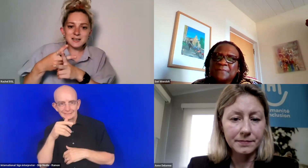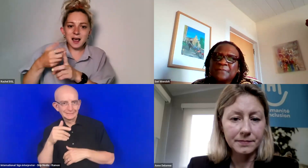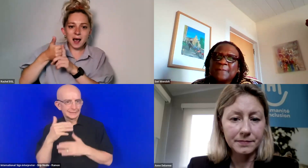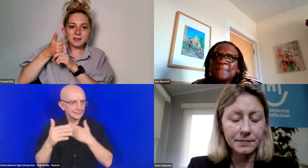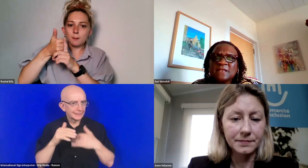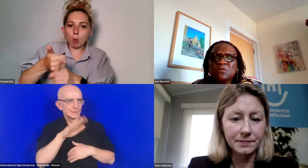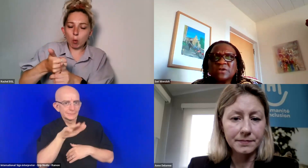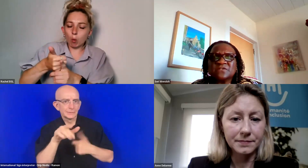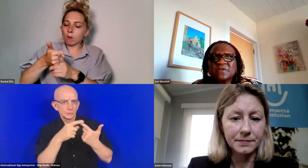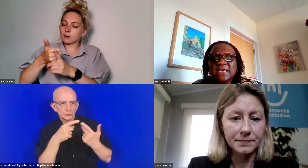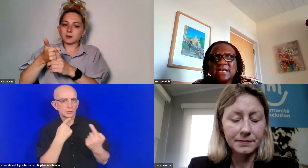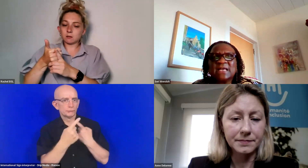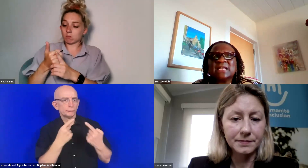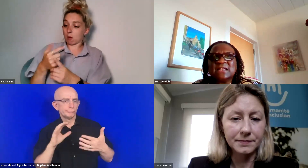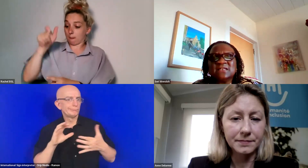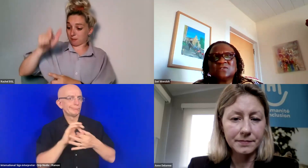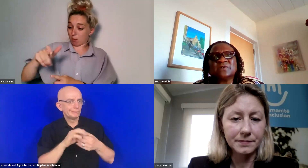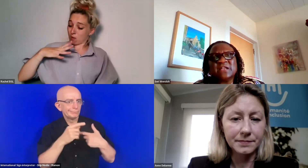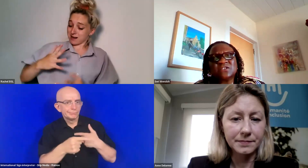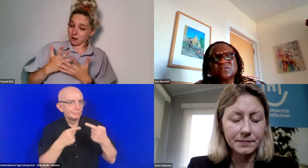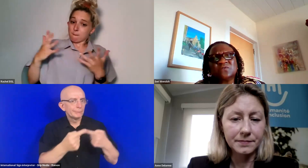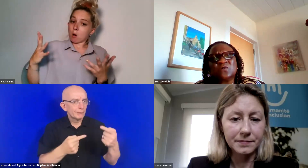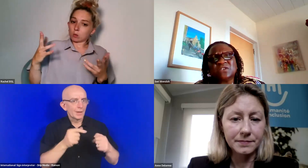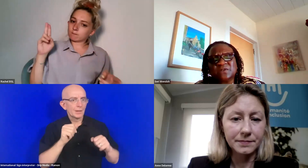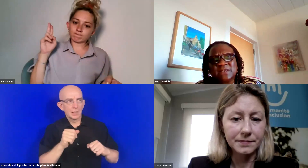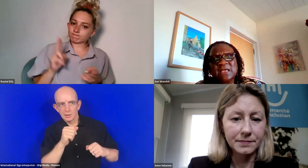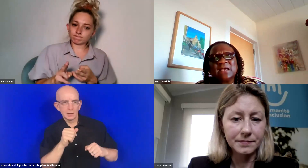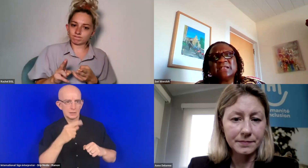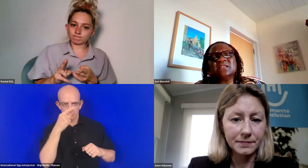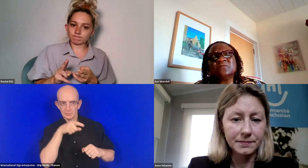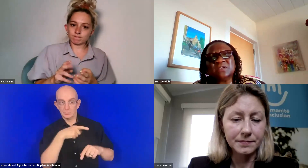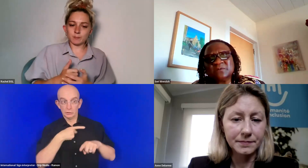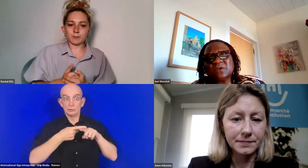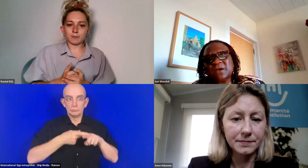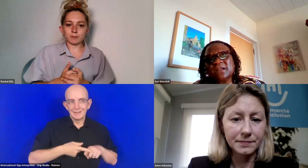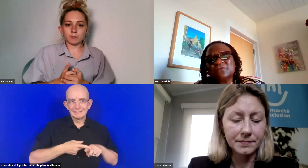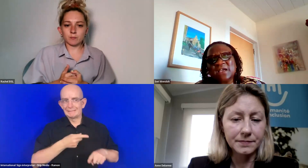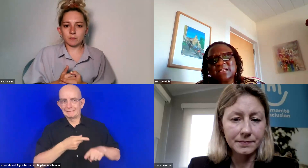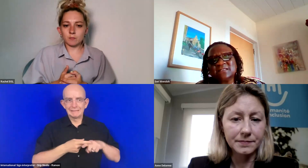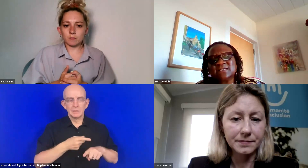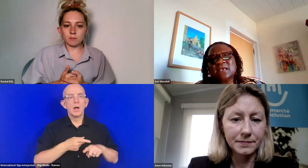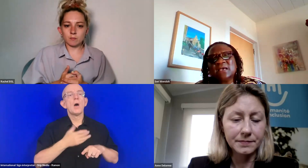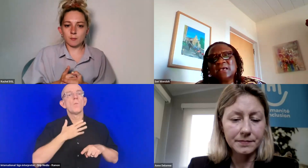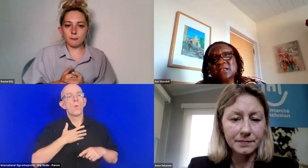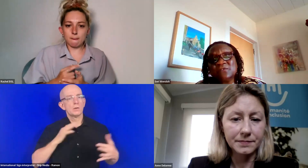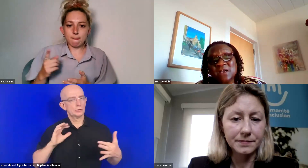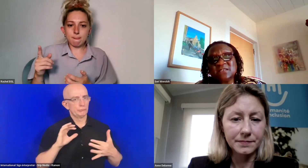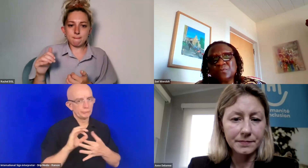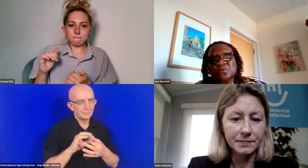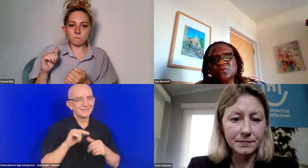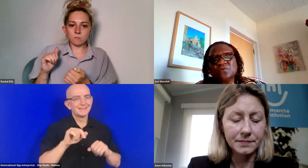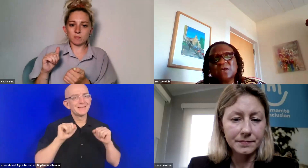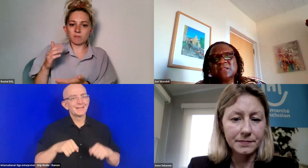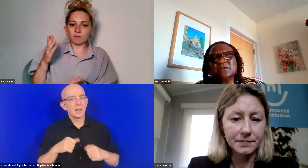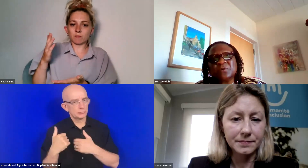it. These models of care can lead to a reduction of coercion and intimate partner violence, and in